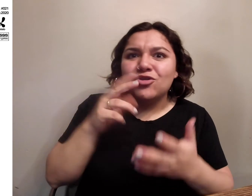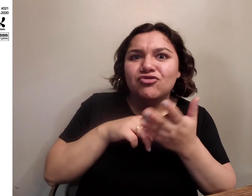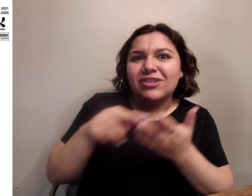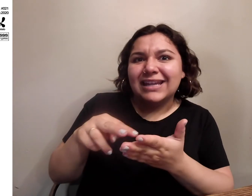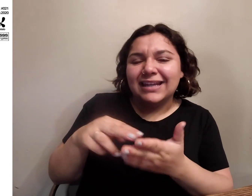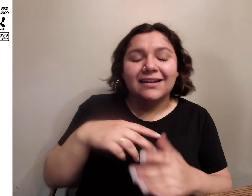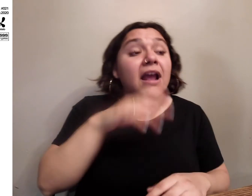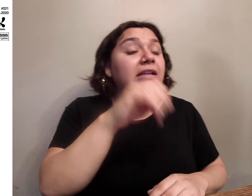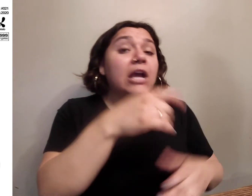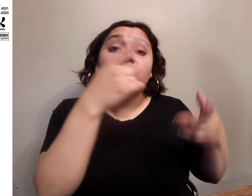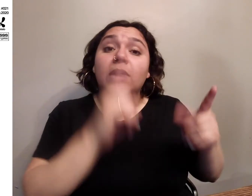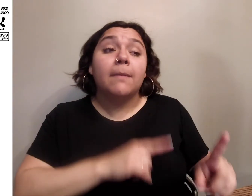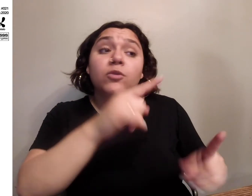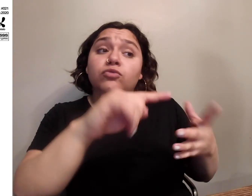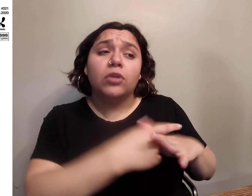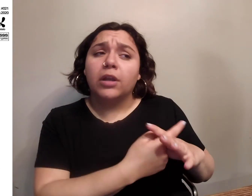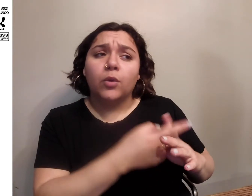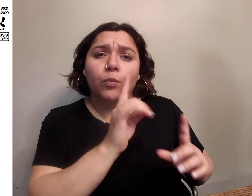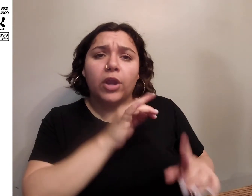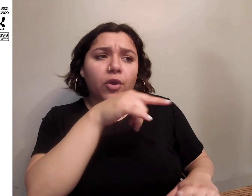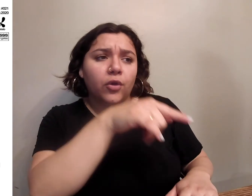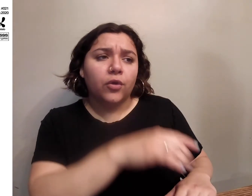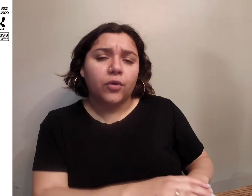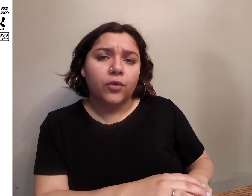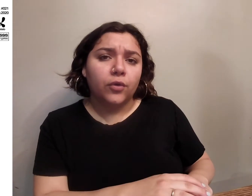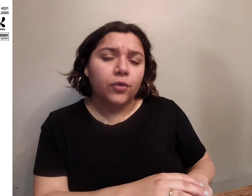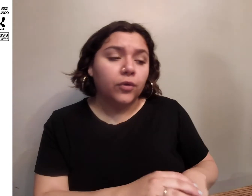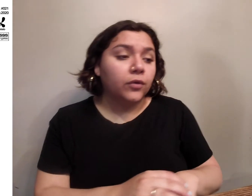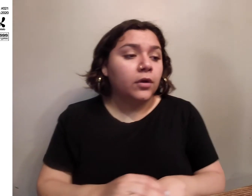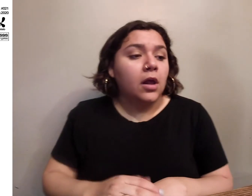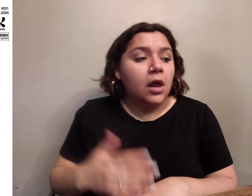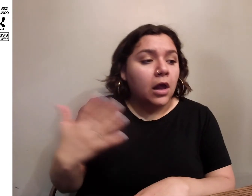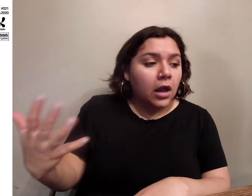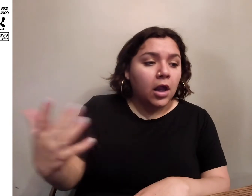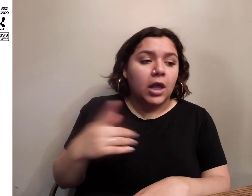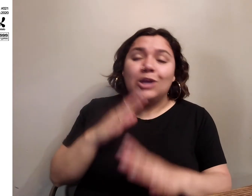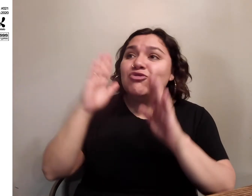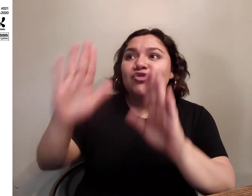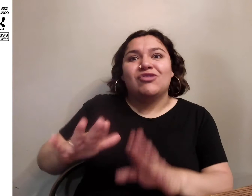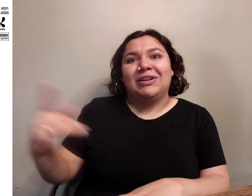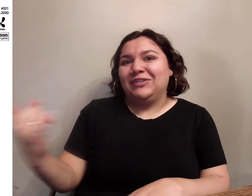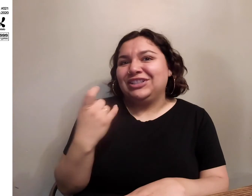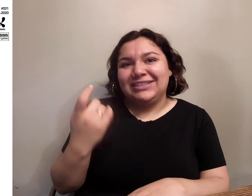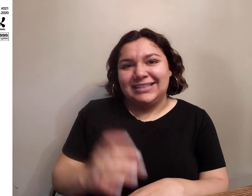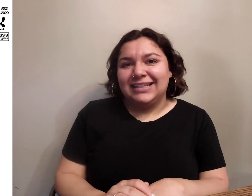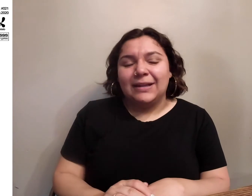that. Yeah, where did you begin? Oh, such a great question.